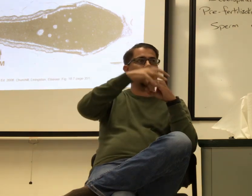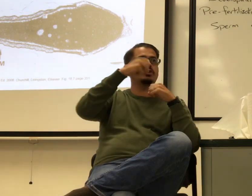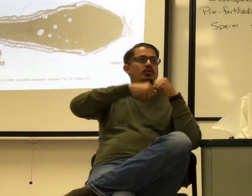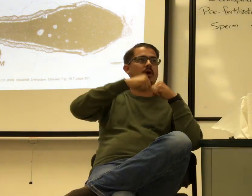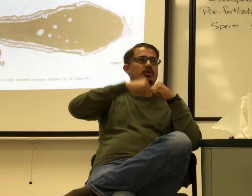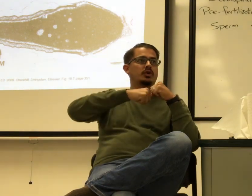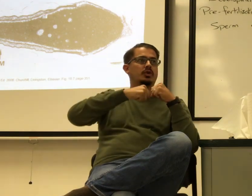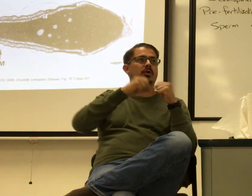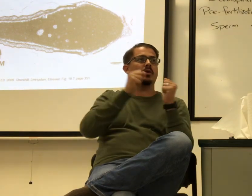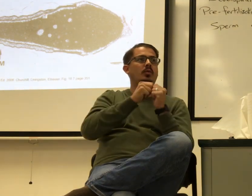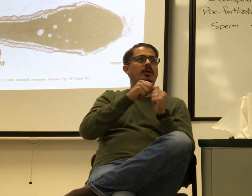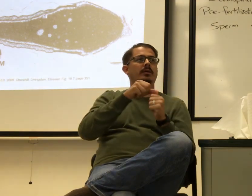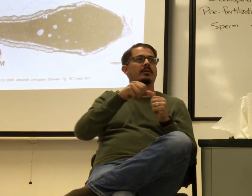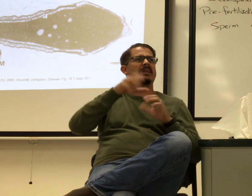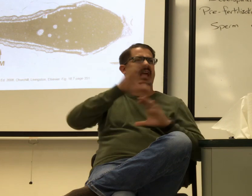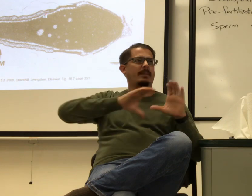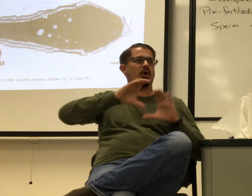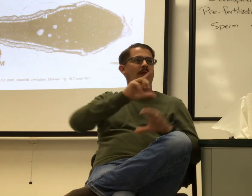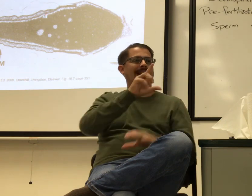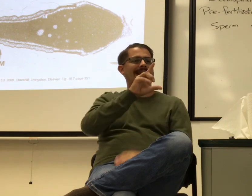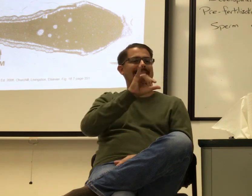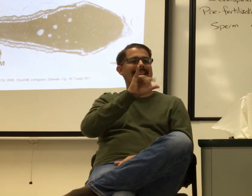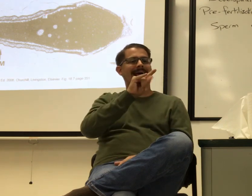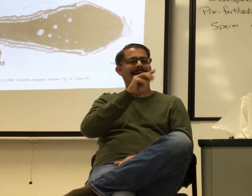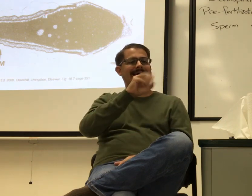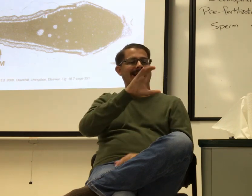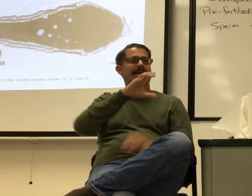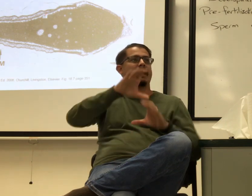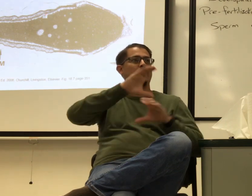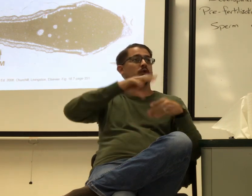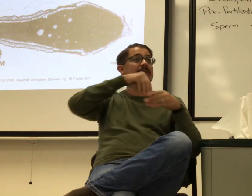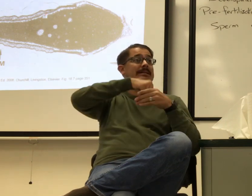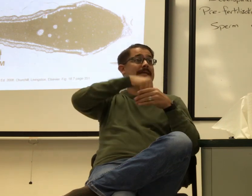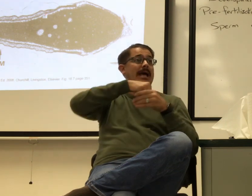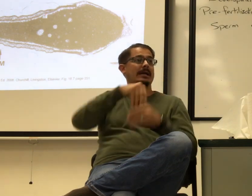structure with lytic chemicals on the inside.